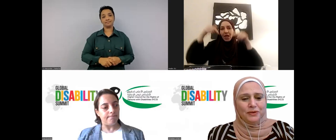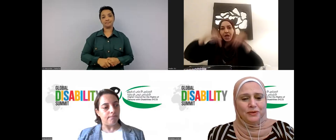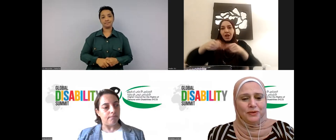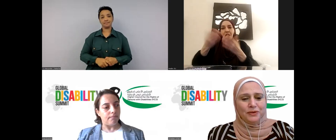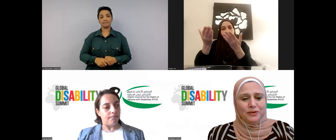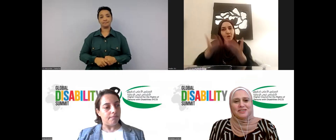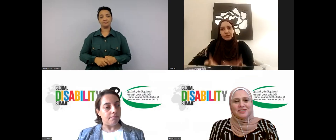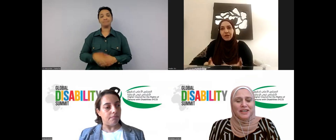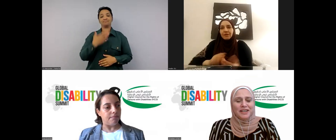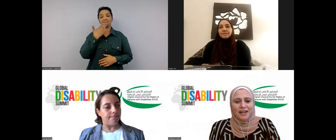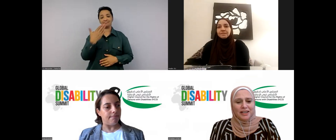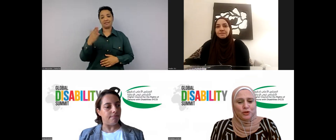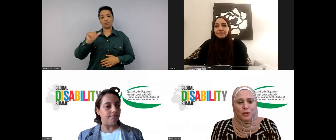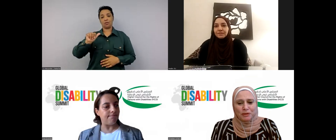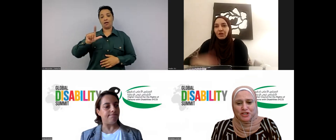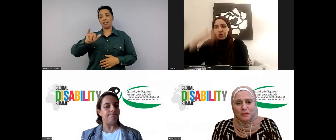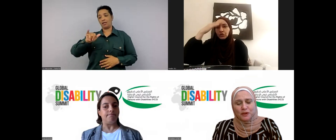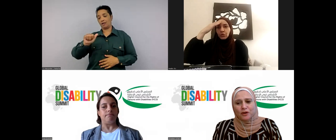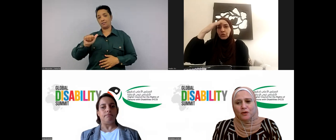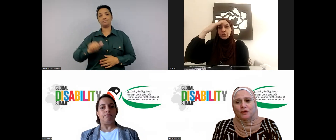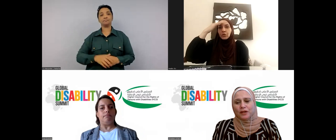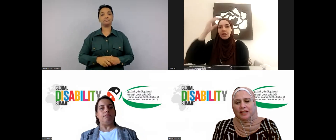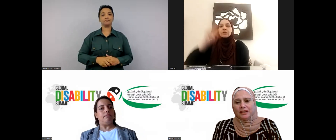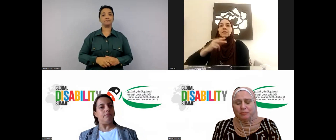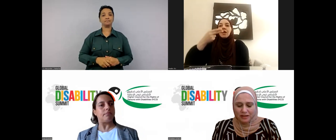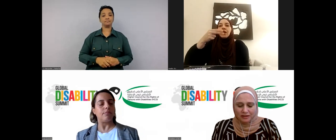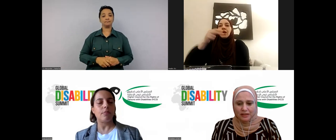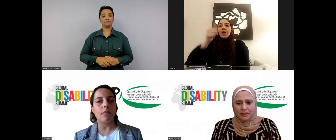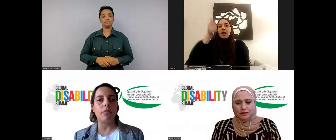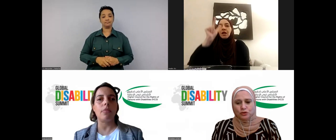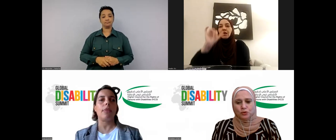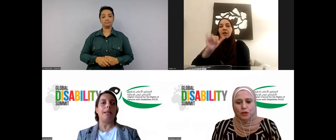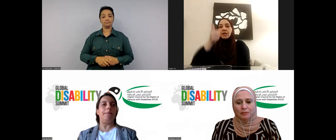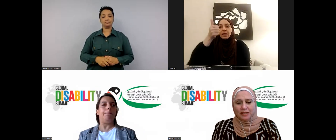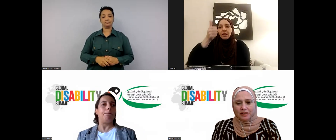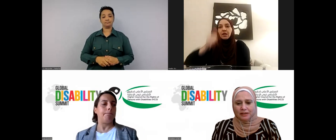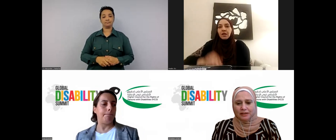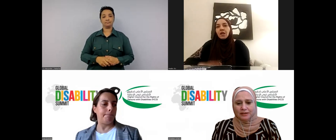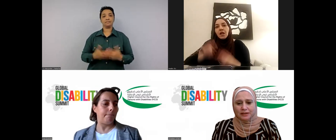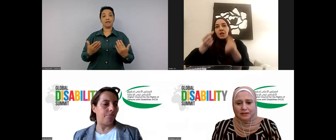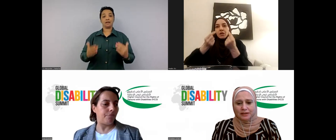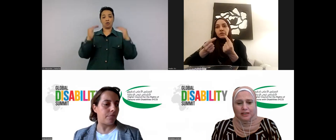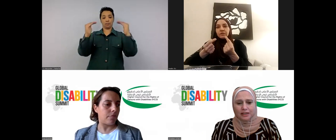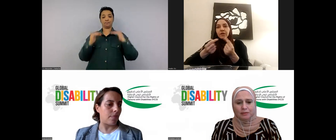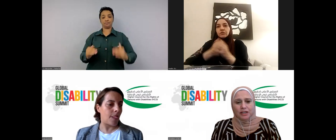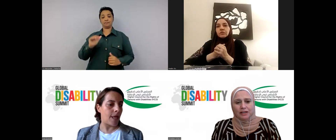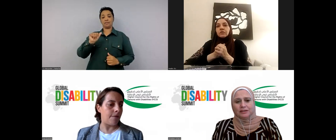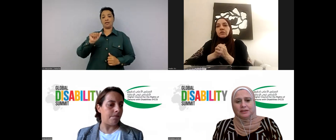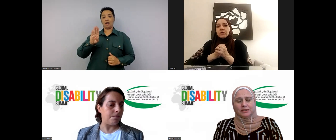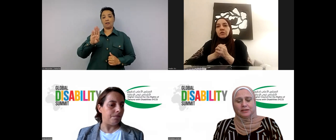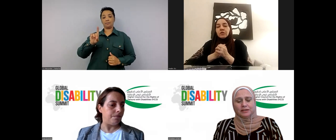Thank you, Alia, very much. With your permission, we'll go immediately to Abdel Qadir.